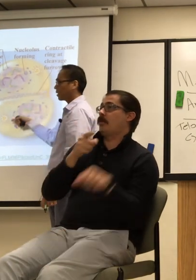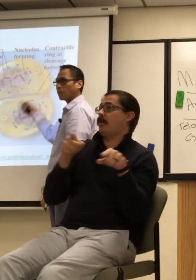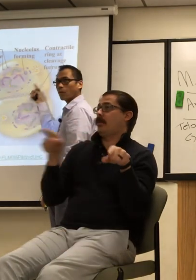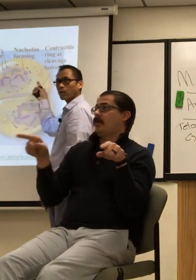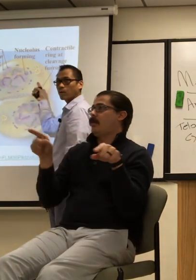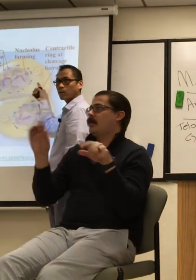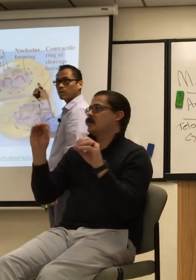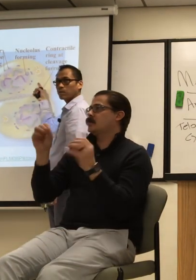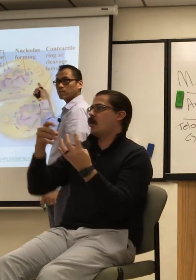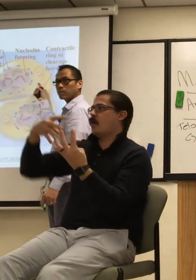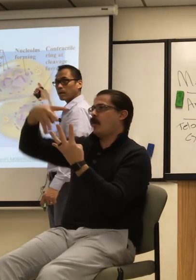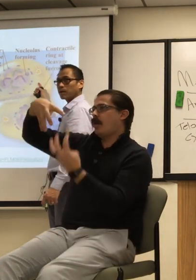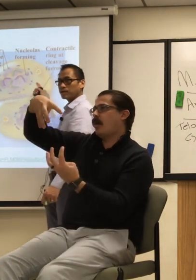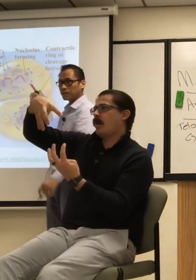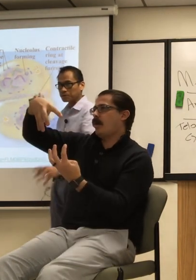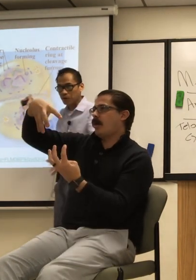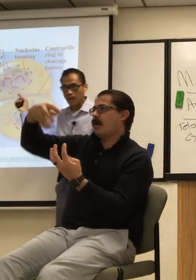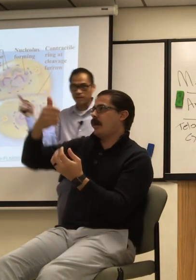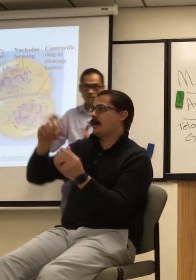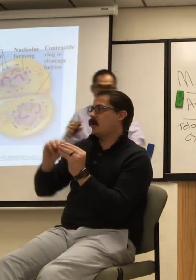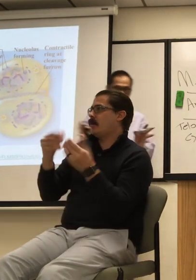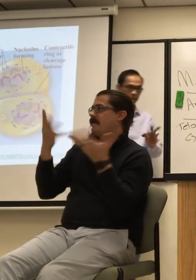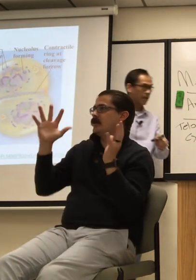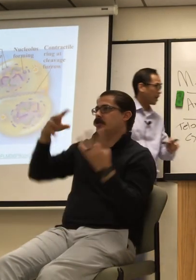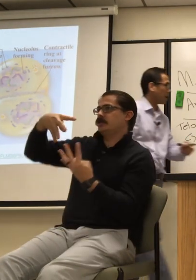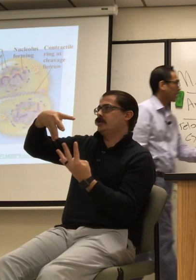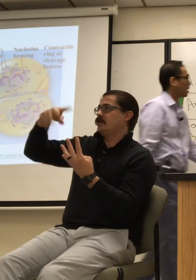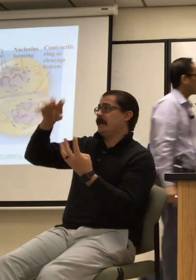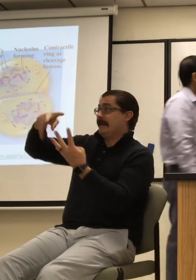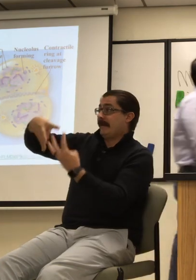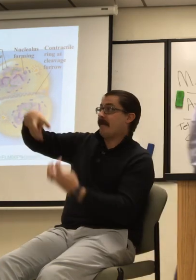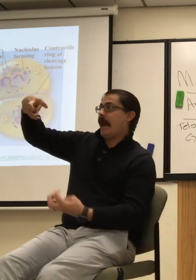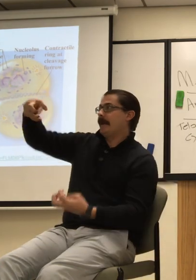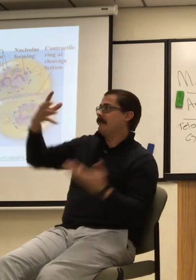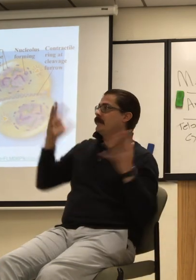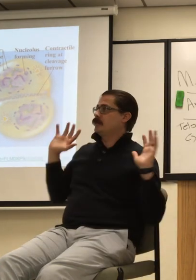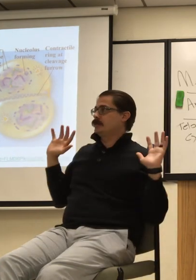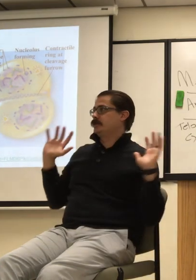no spindle anymore. Okay, it did its job, it divided the DNA.